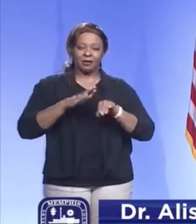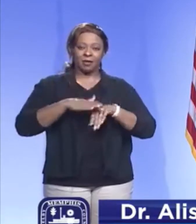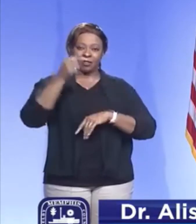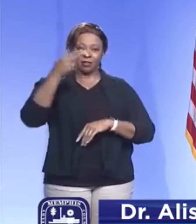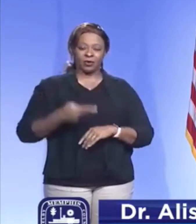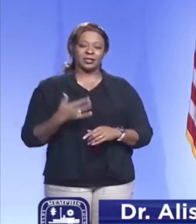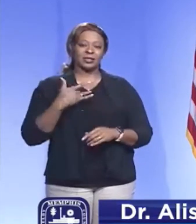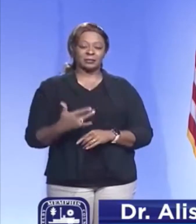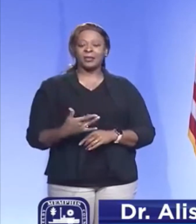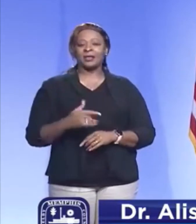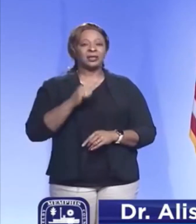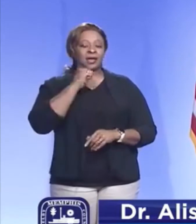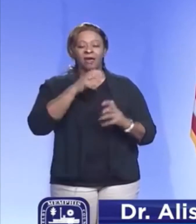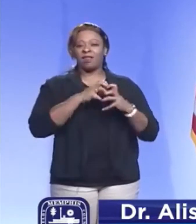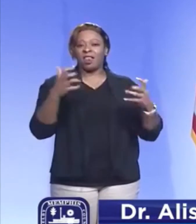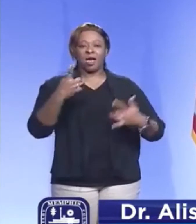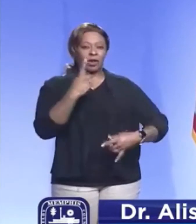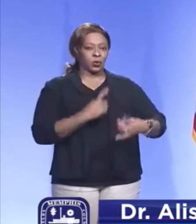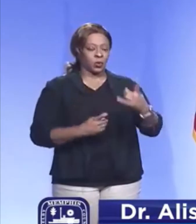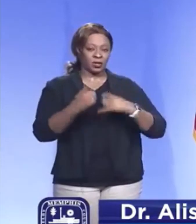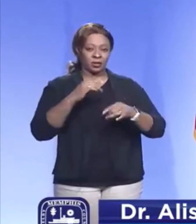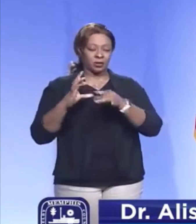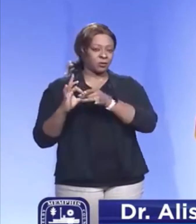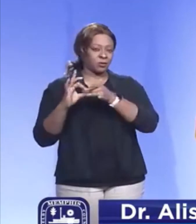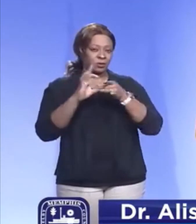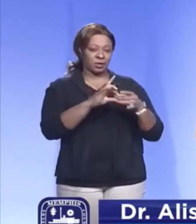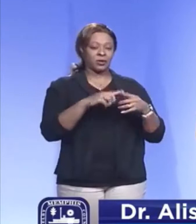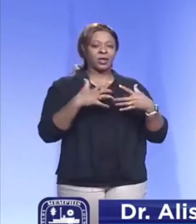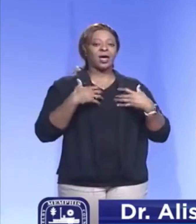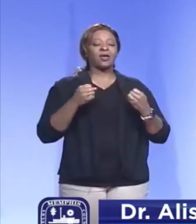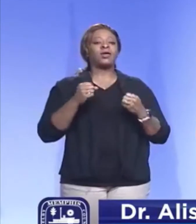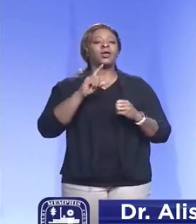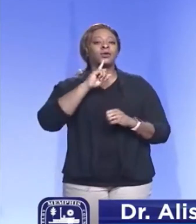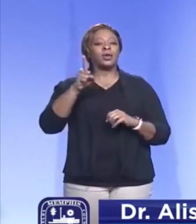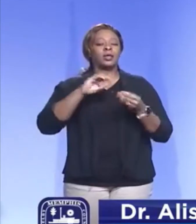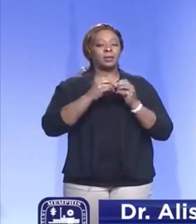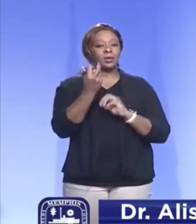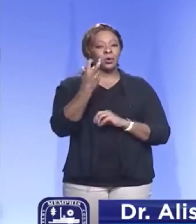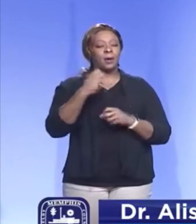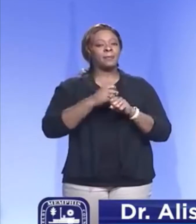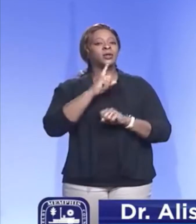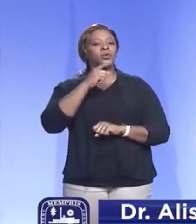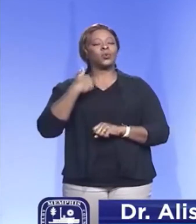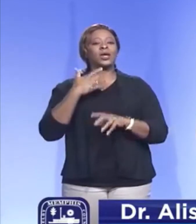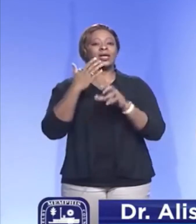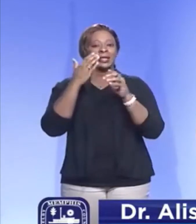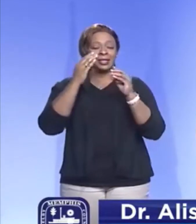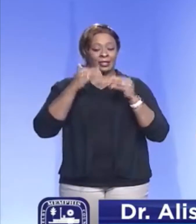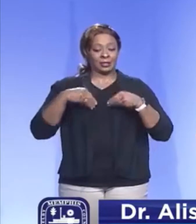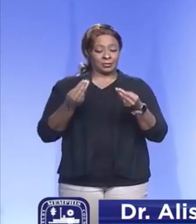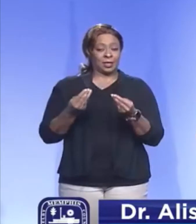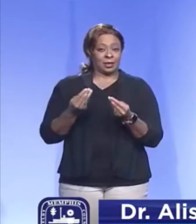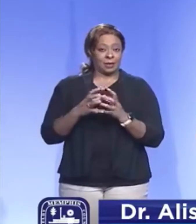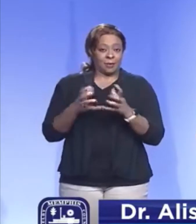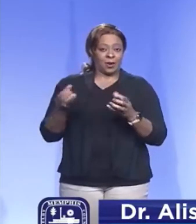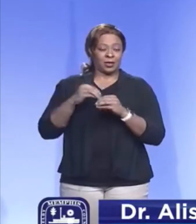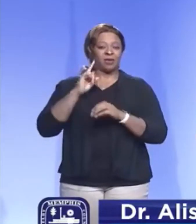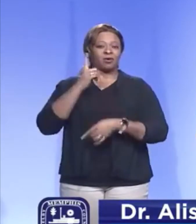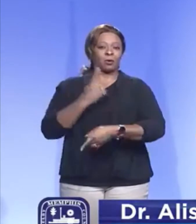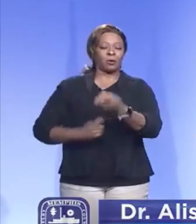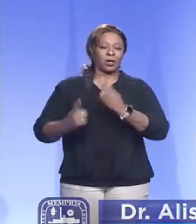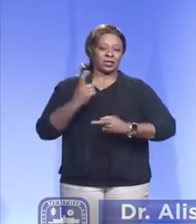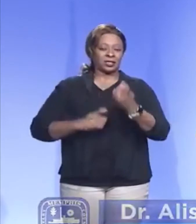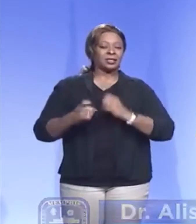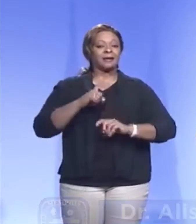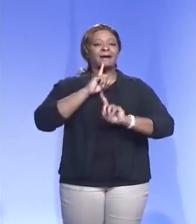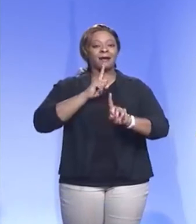but we have had a lot of questions relative to Health Directive 12, so we want to make sure that we dedicate enough time for questions and